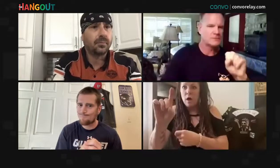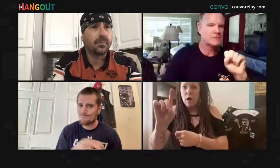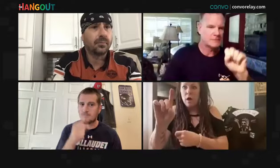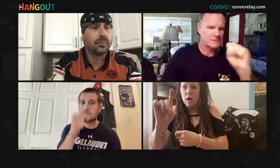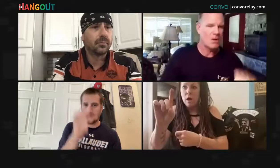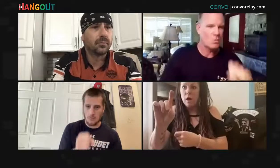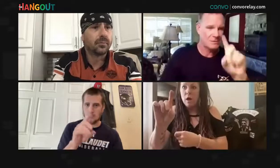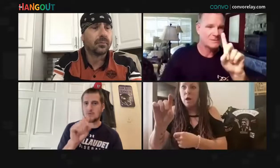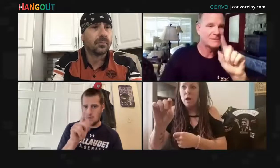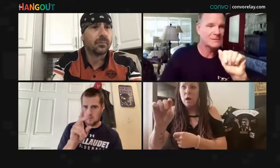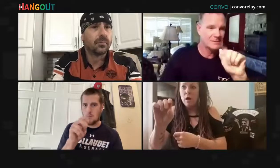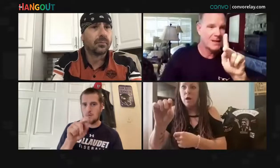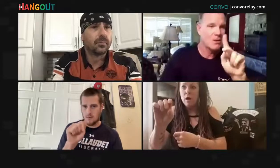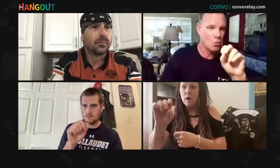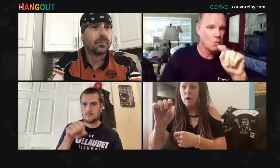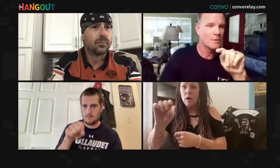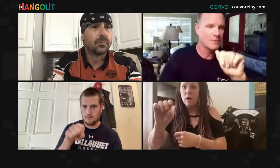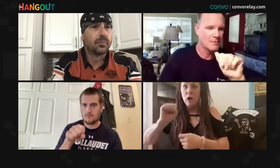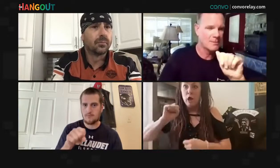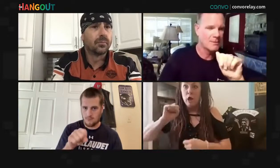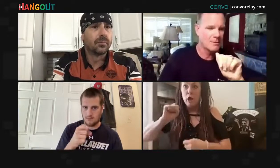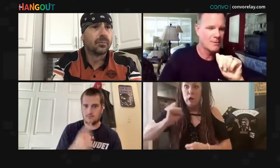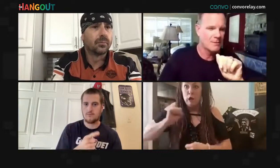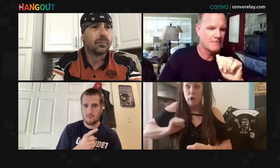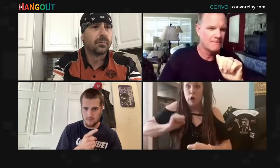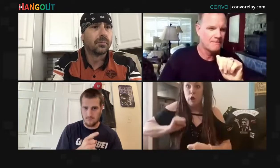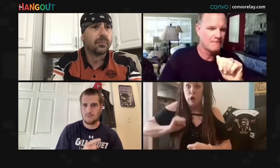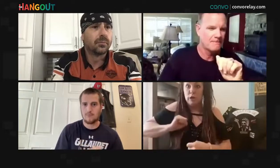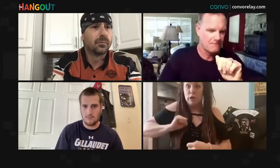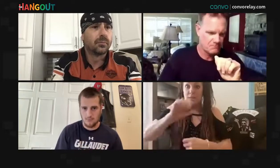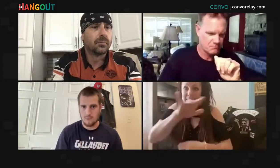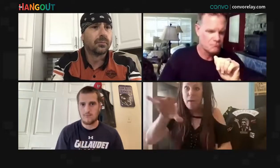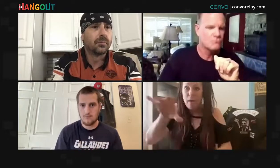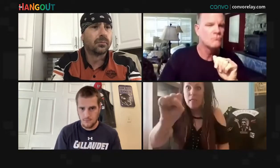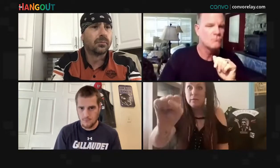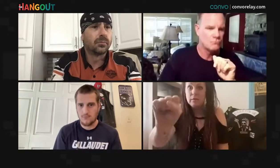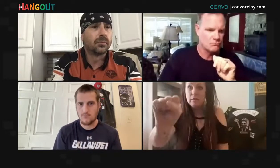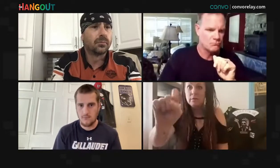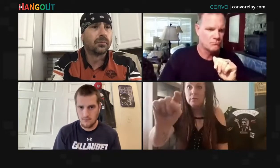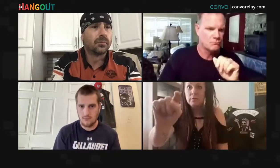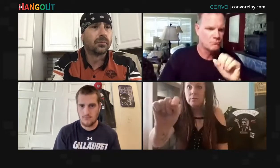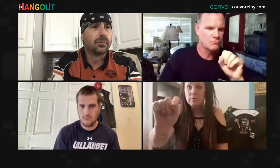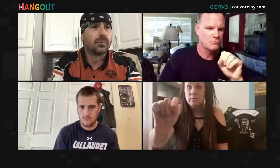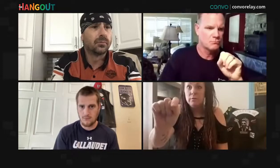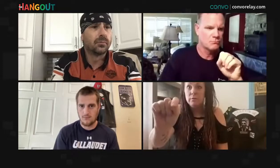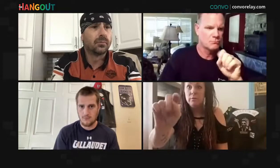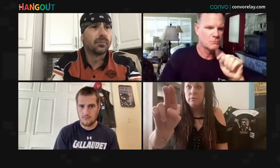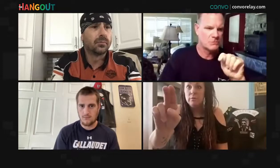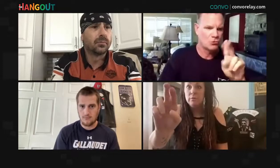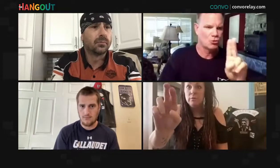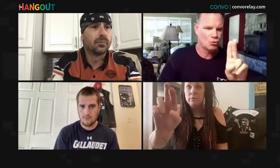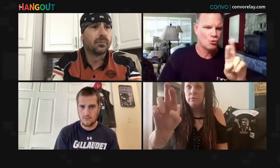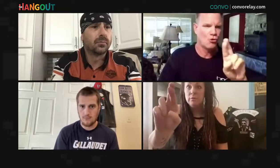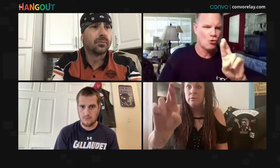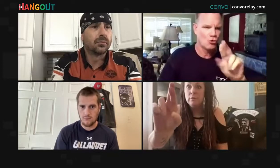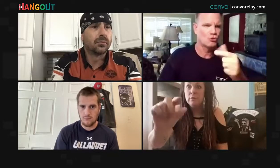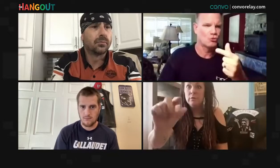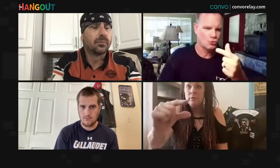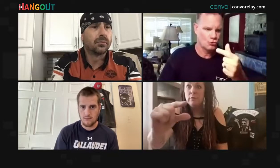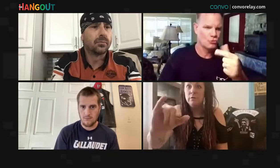Sean saying she's still freezing up. And JD saying, yes, Sturgis is South Dakota. So I'm just going to spell